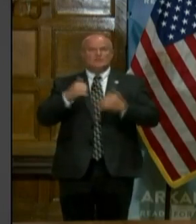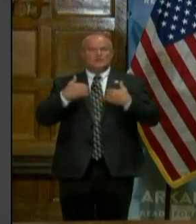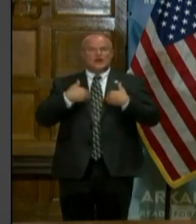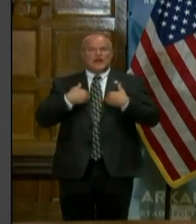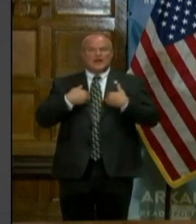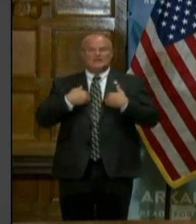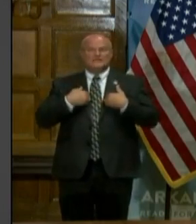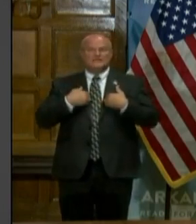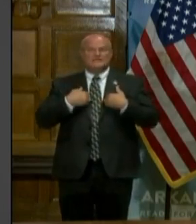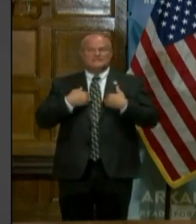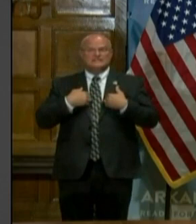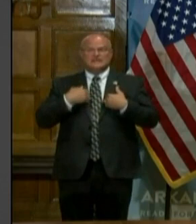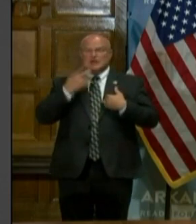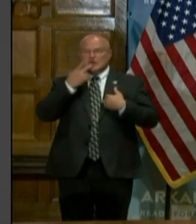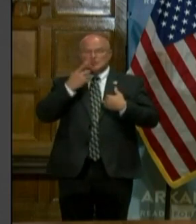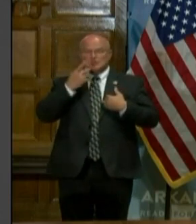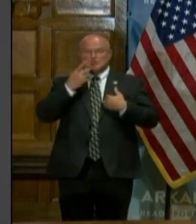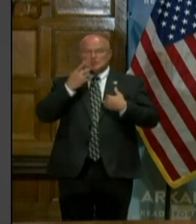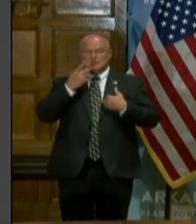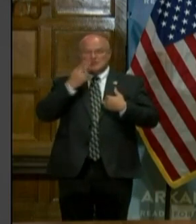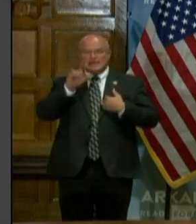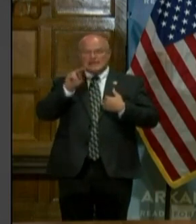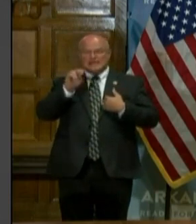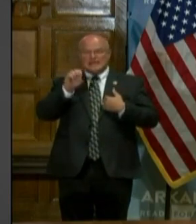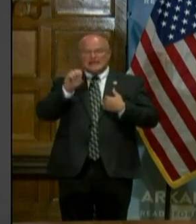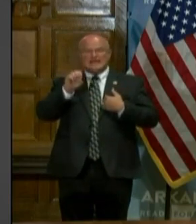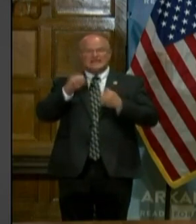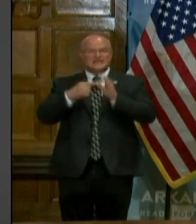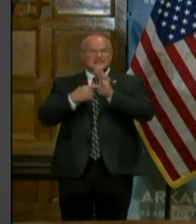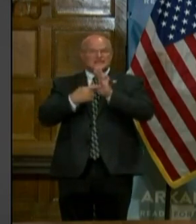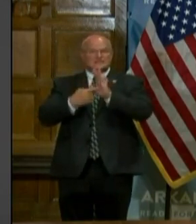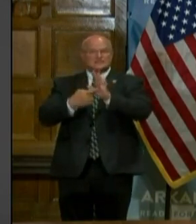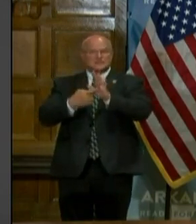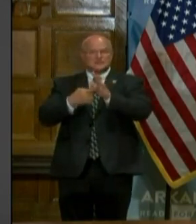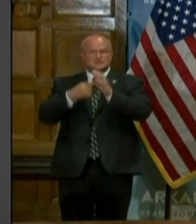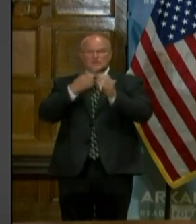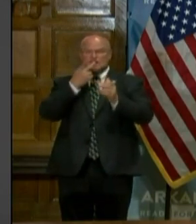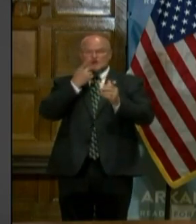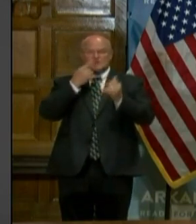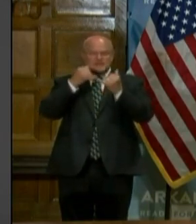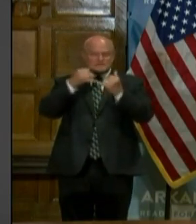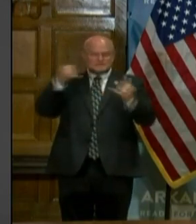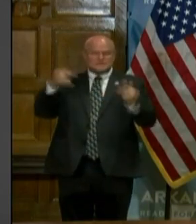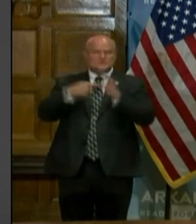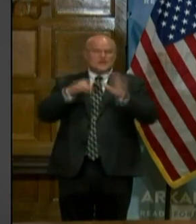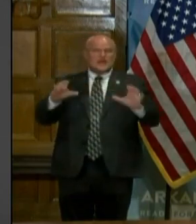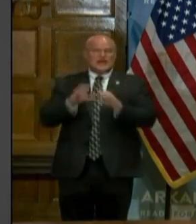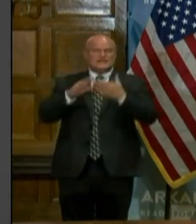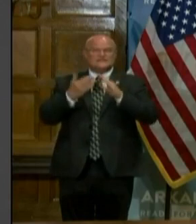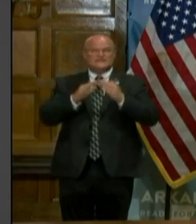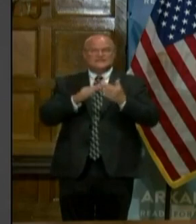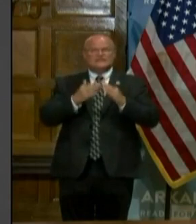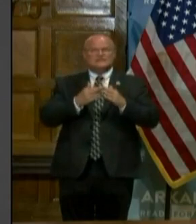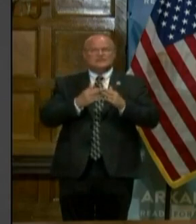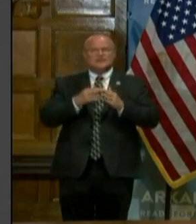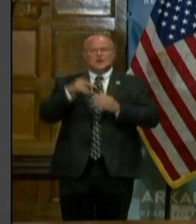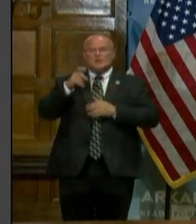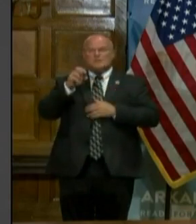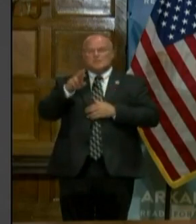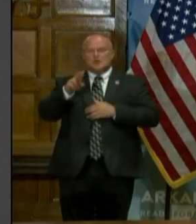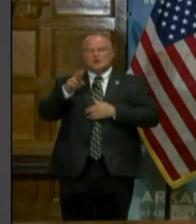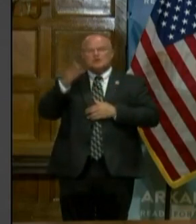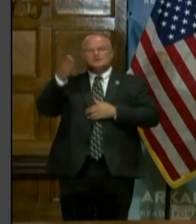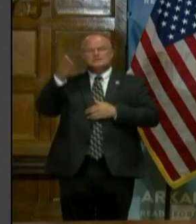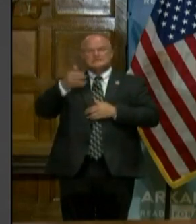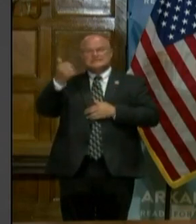this pale pink line that shows the active cases in the community per